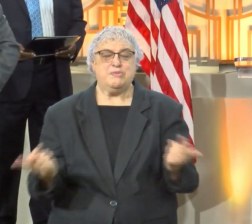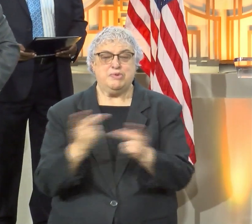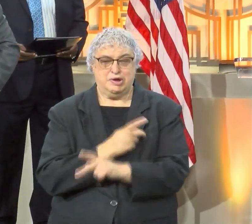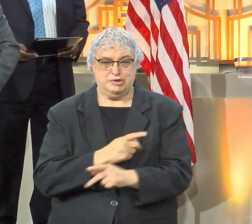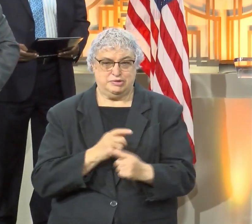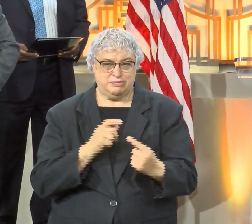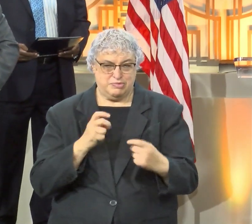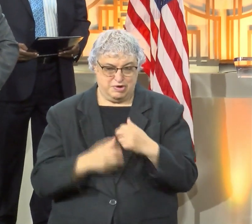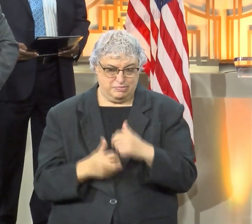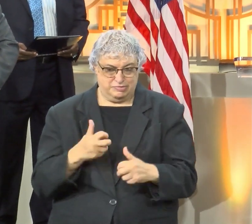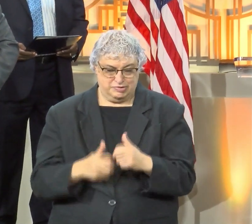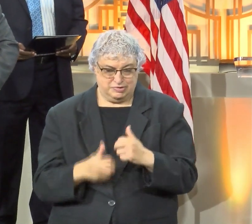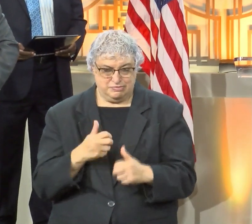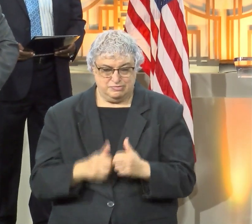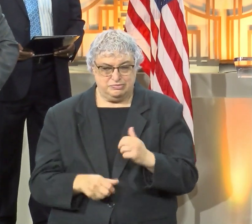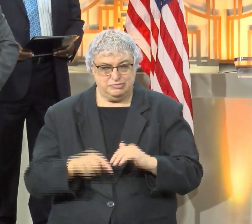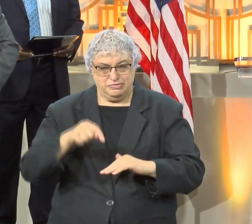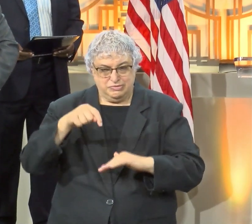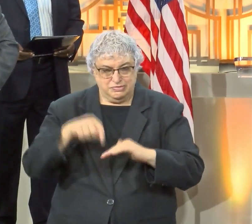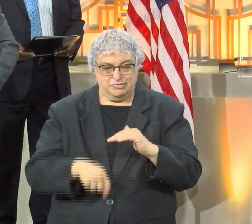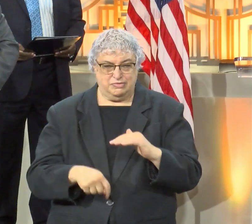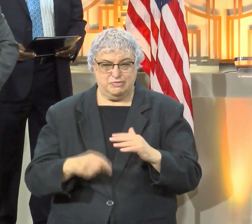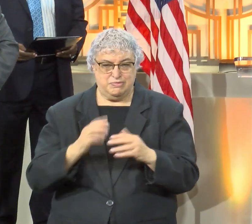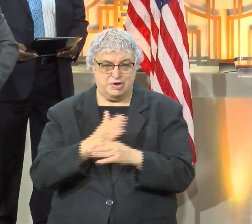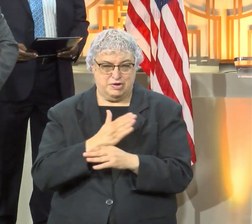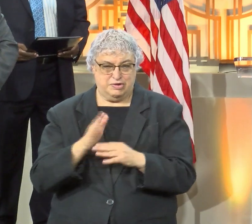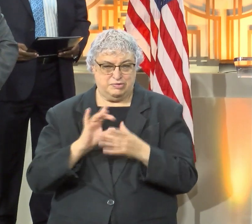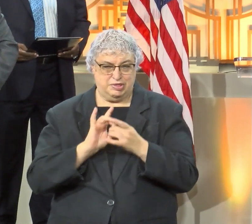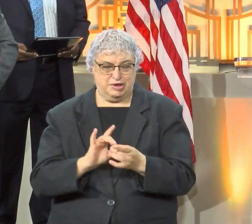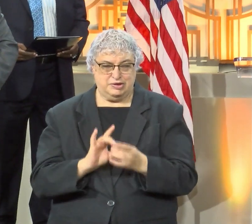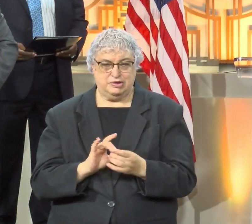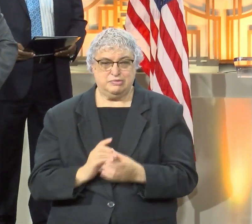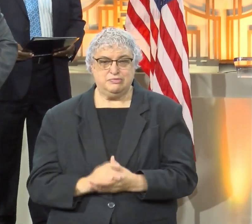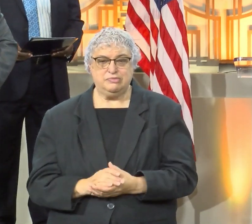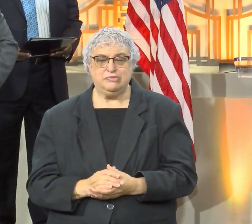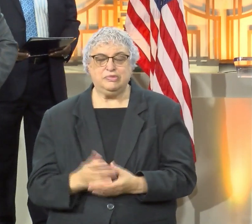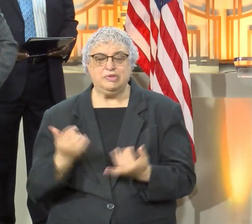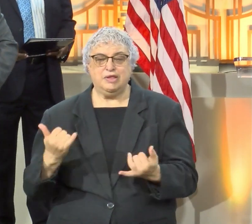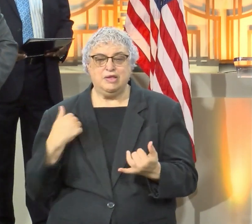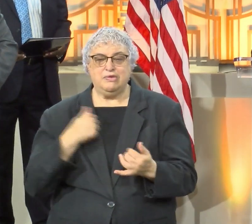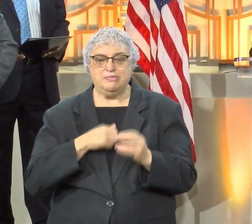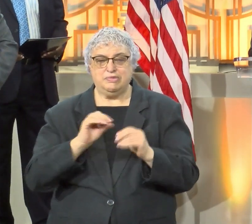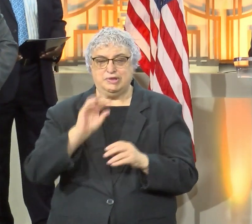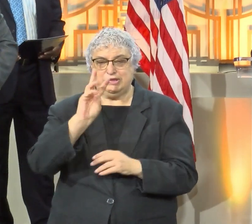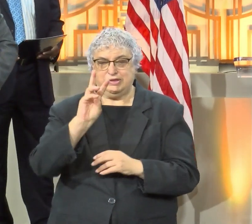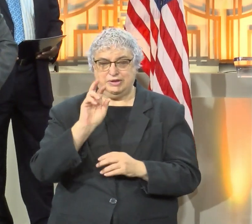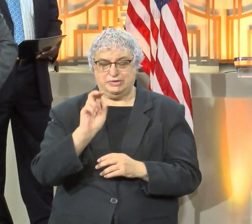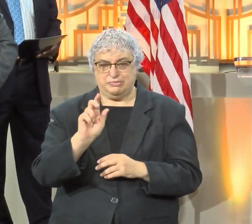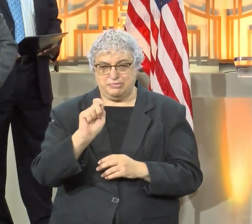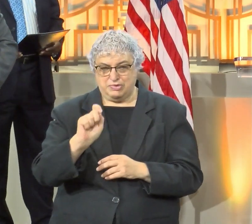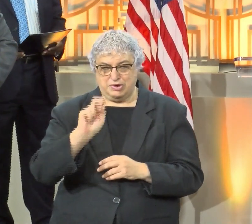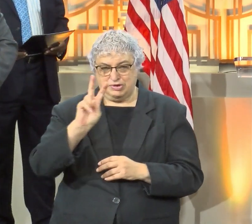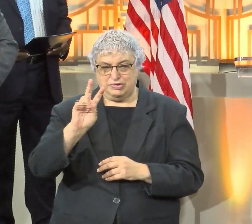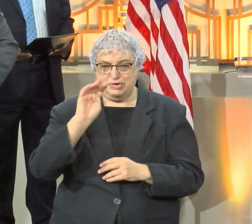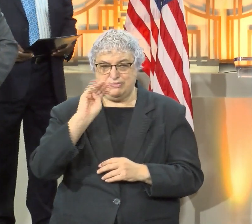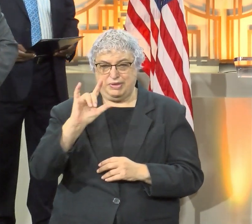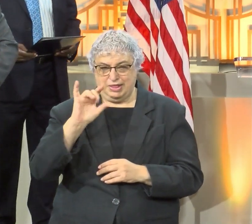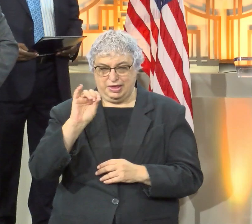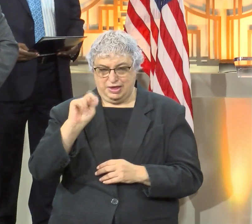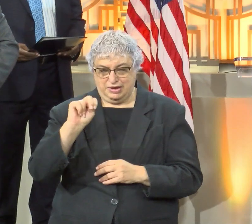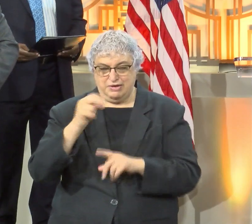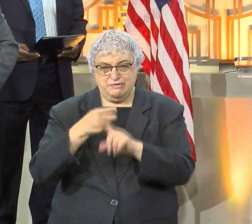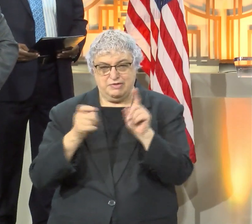partner relationships. Recognizing what we are confronting, we are putting $6.2 million in CARES Act